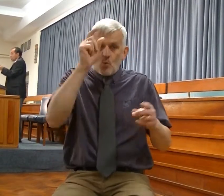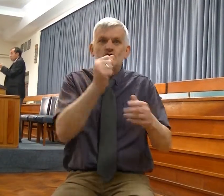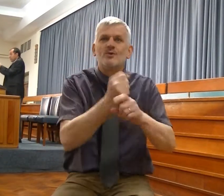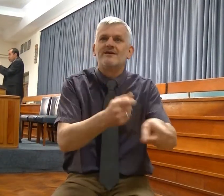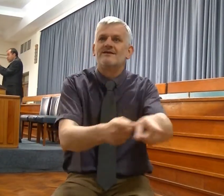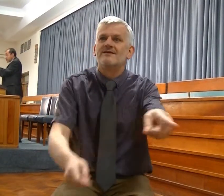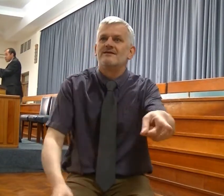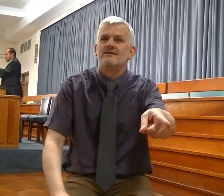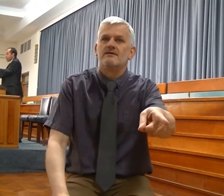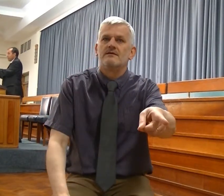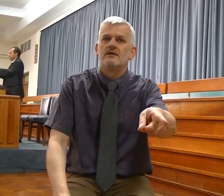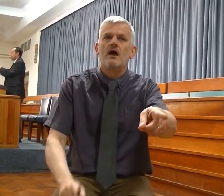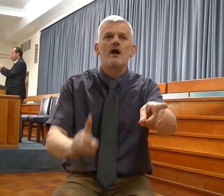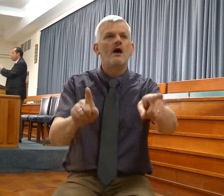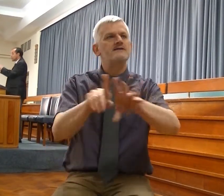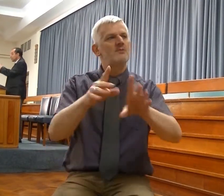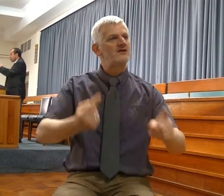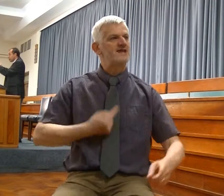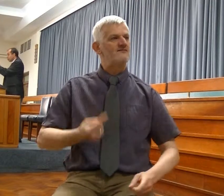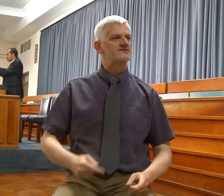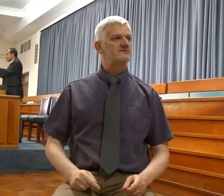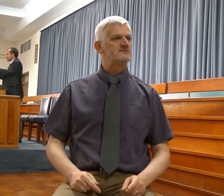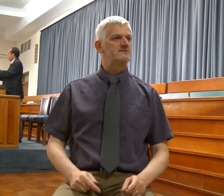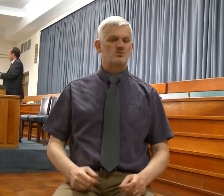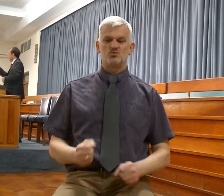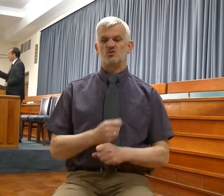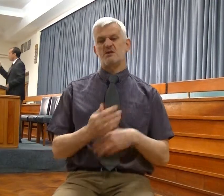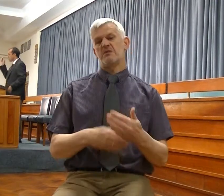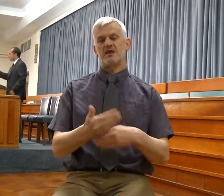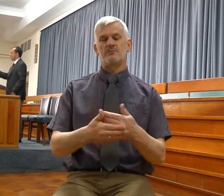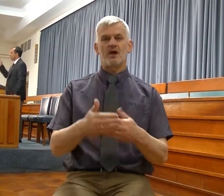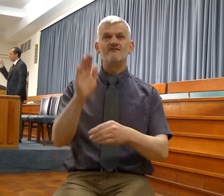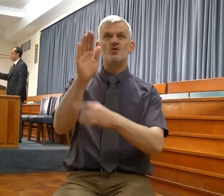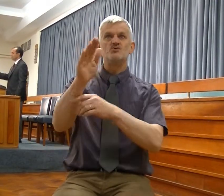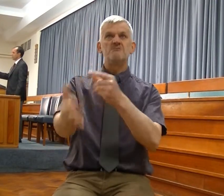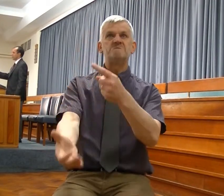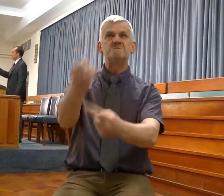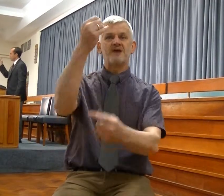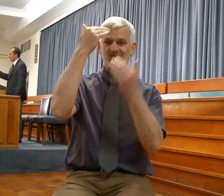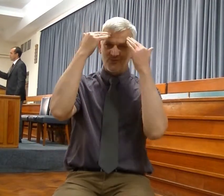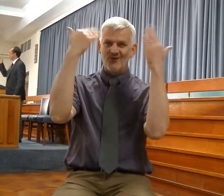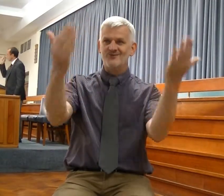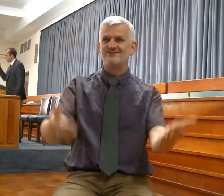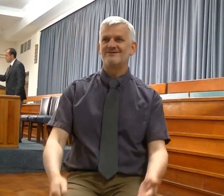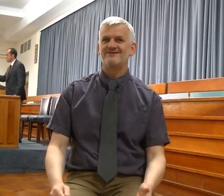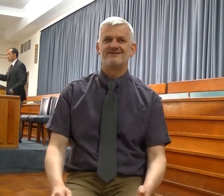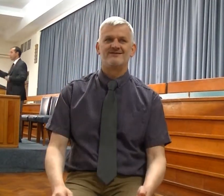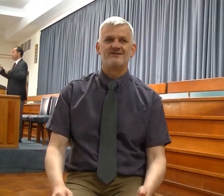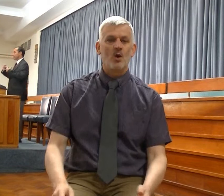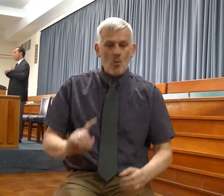we do not see the repercussions, we do not see the consequences. Everything we do